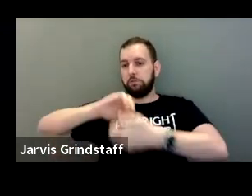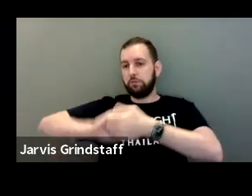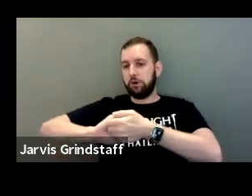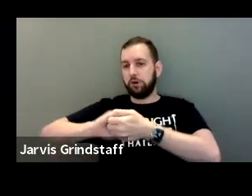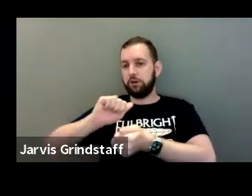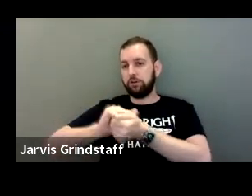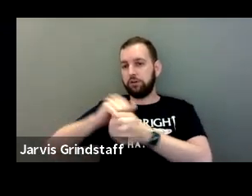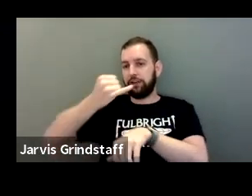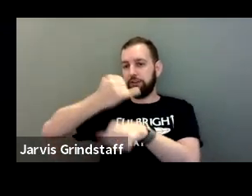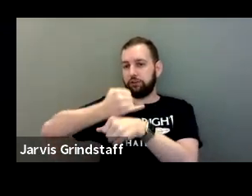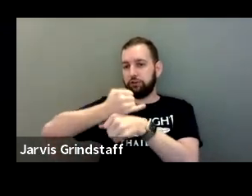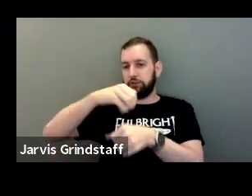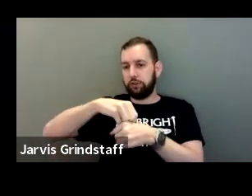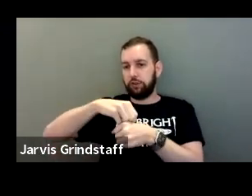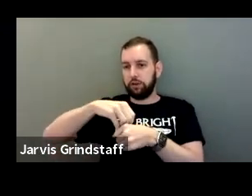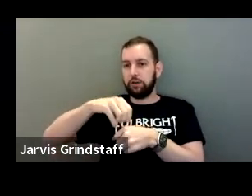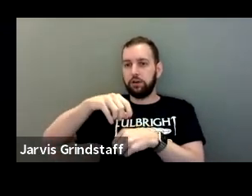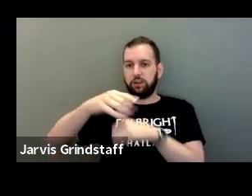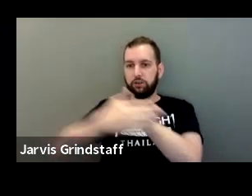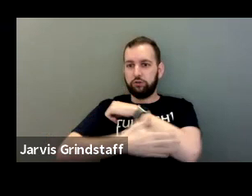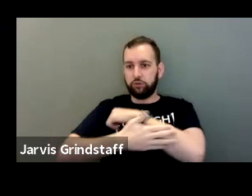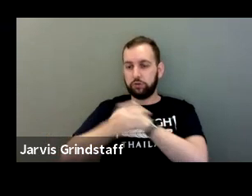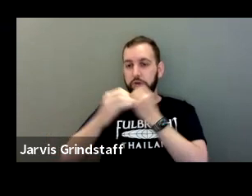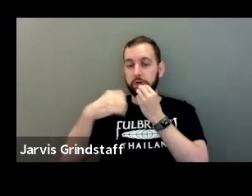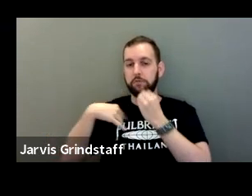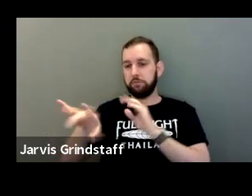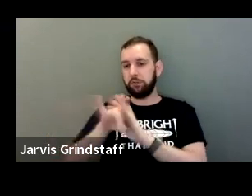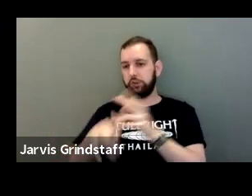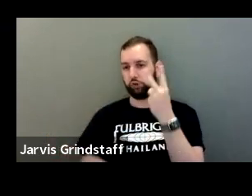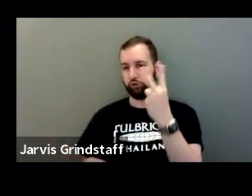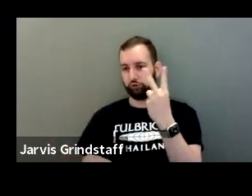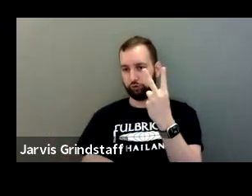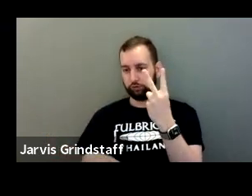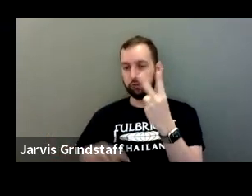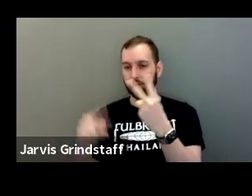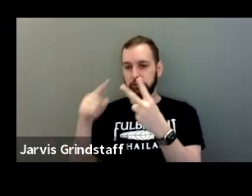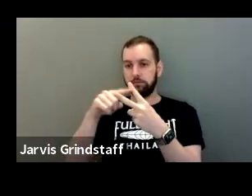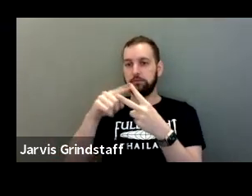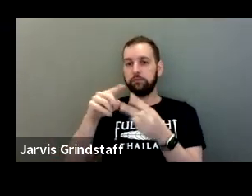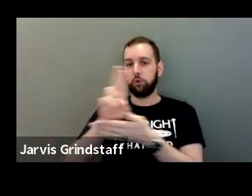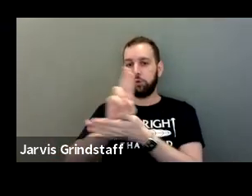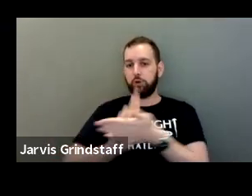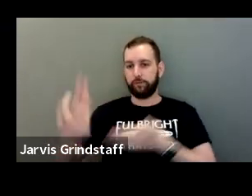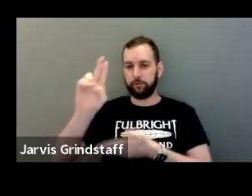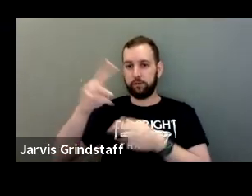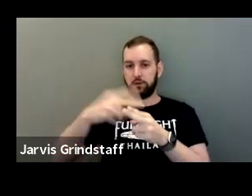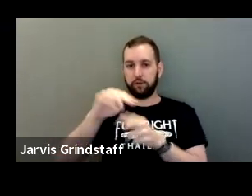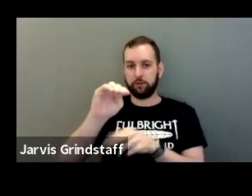Now that research required that I partner with an institute within the country, and I chose